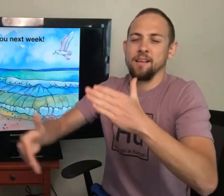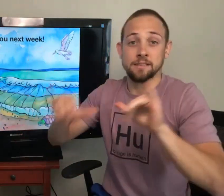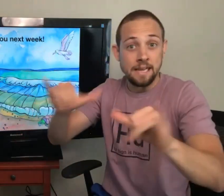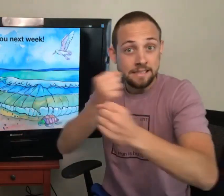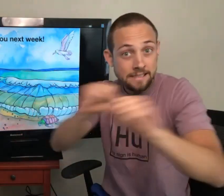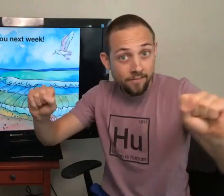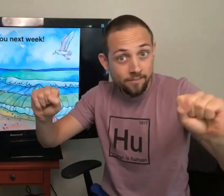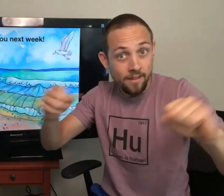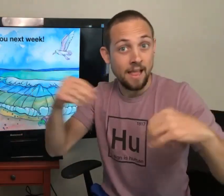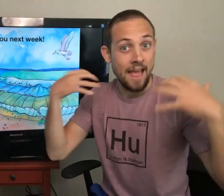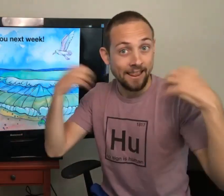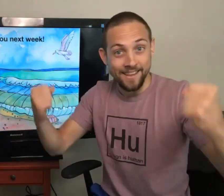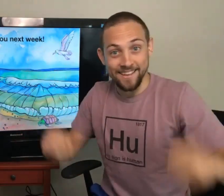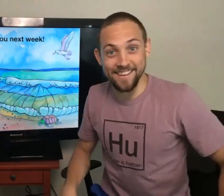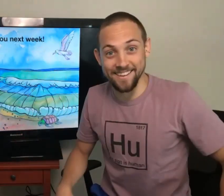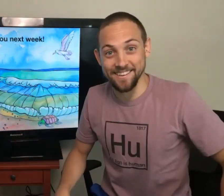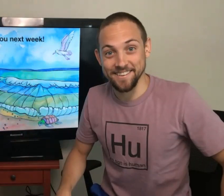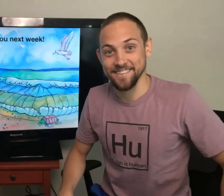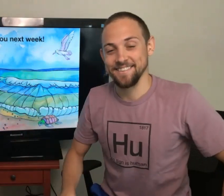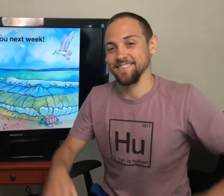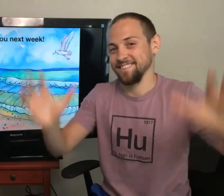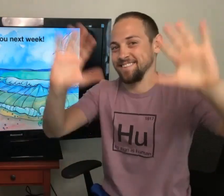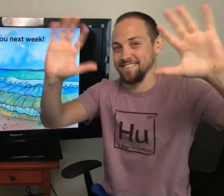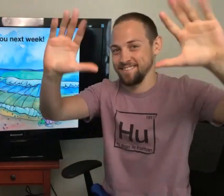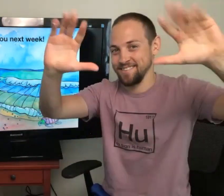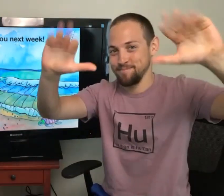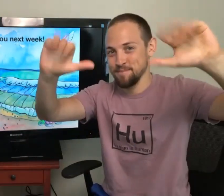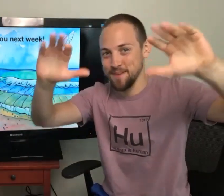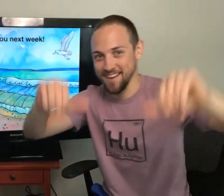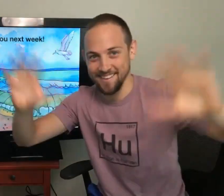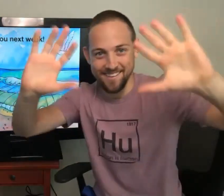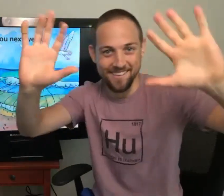week and do enjoy your long weekend. Stay safe, stay healthy. Bye-bye.